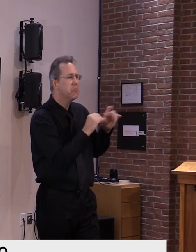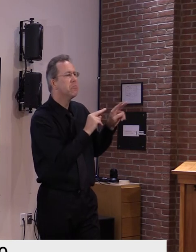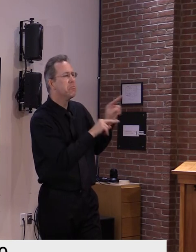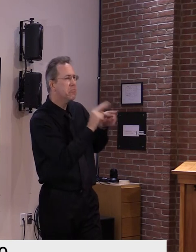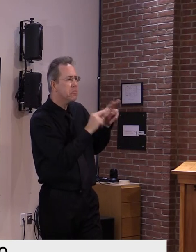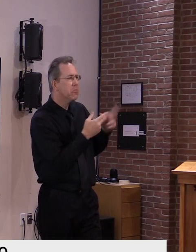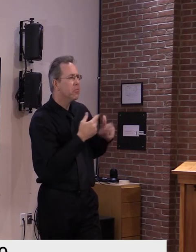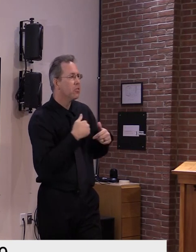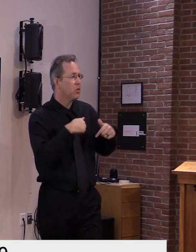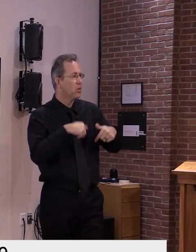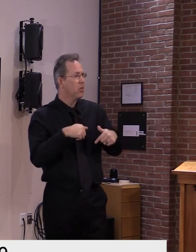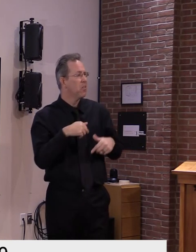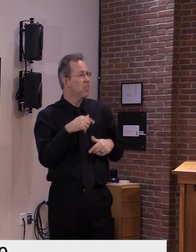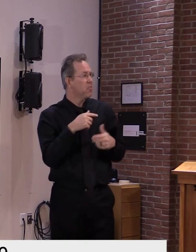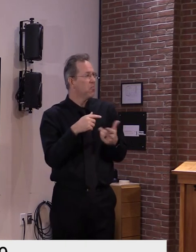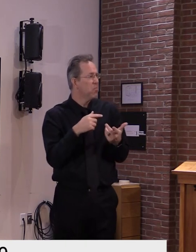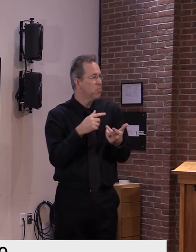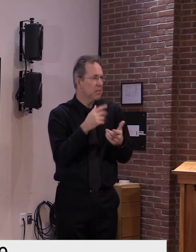that there's a dire need,